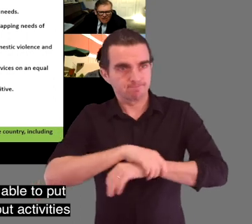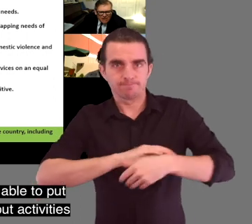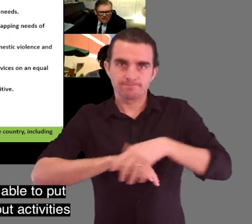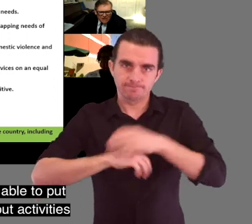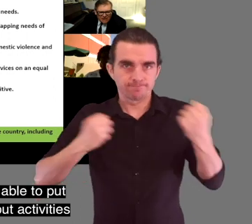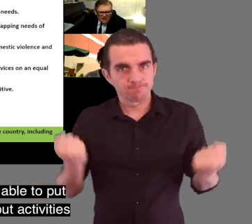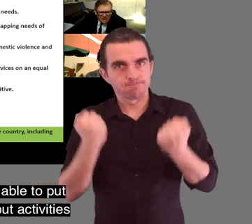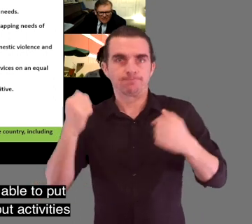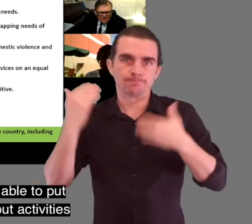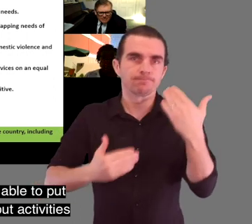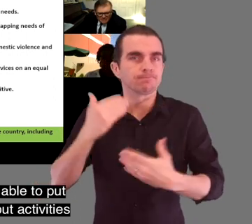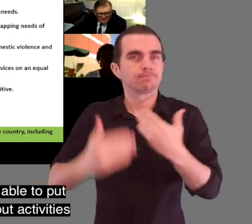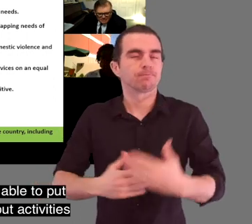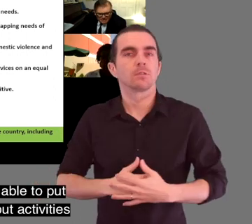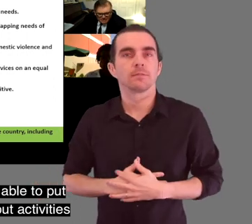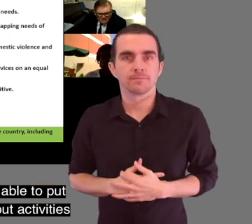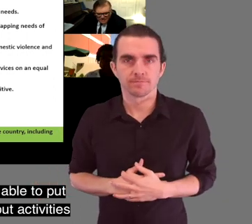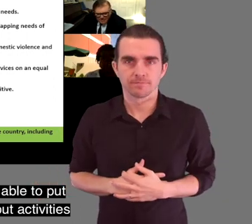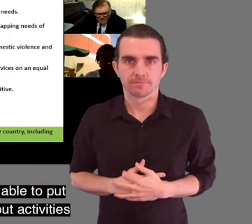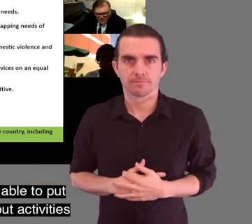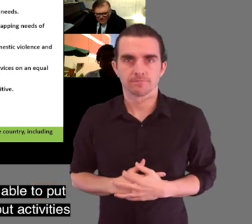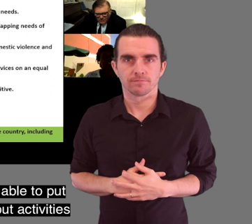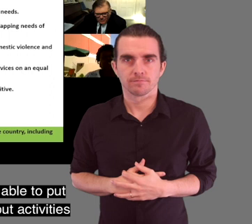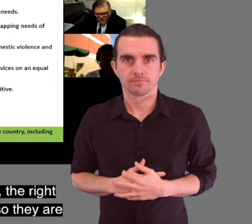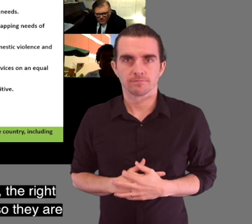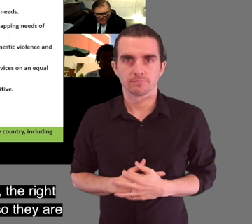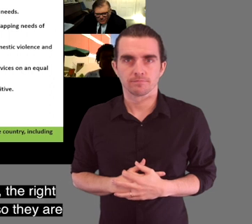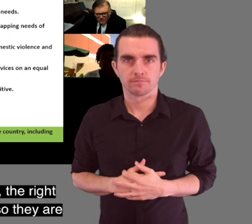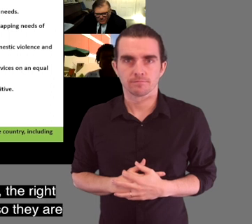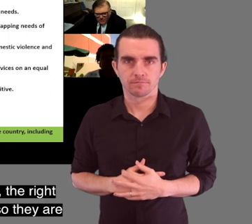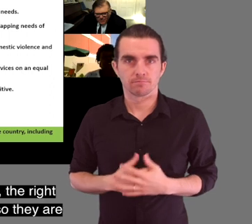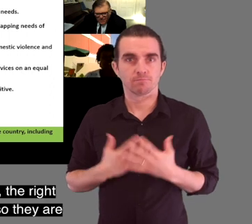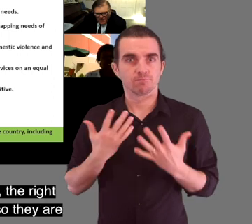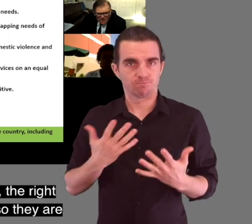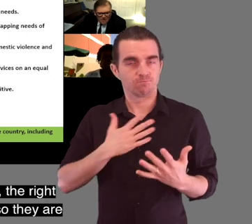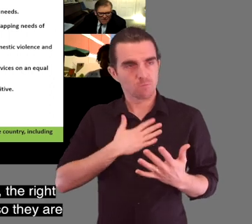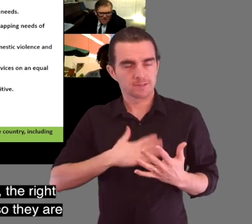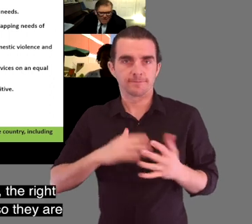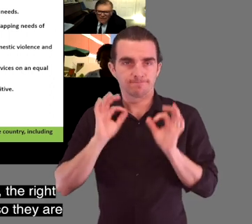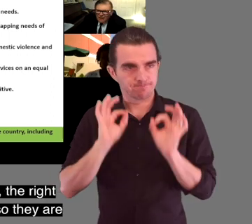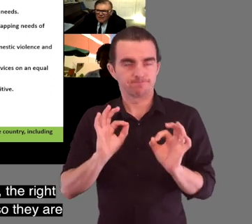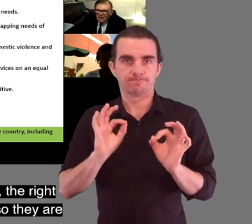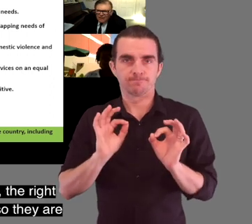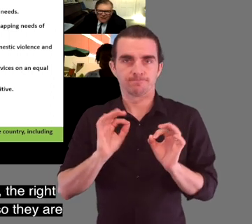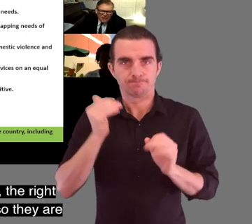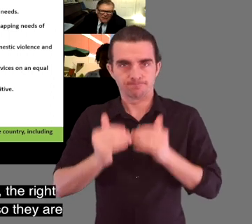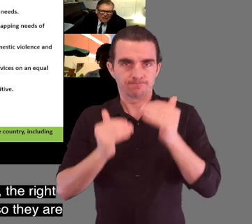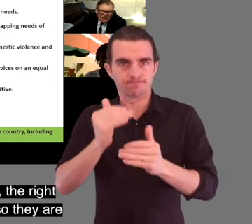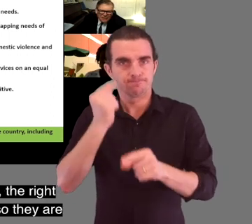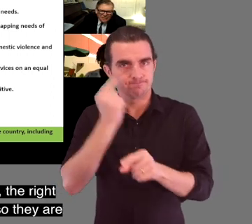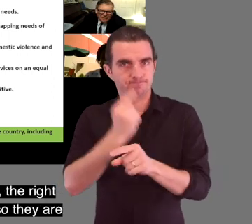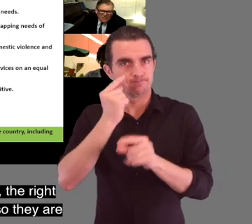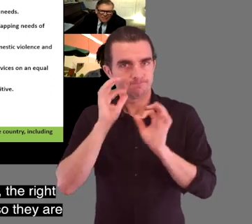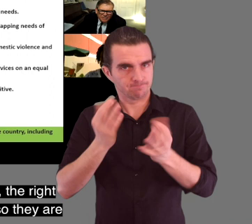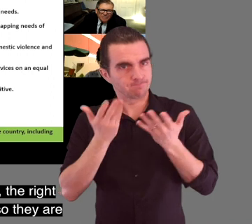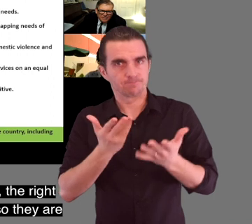to put measures in place or to put activities and to put the right